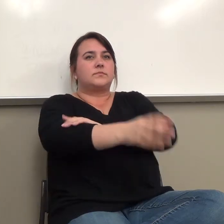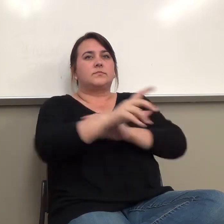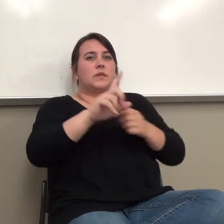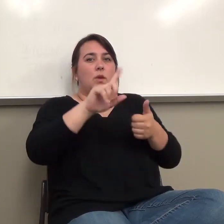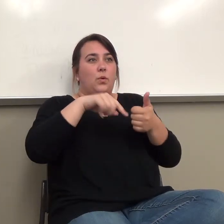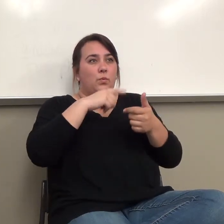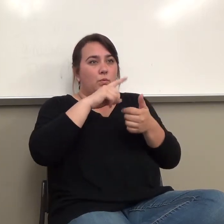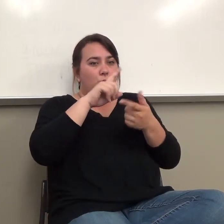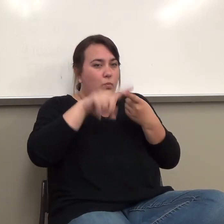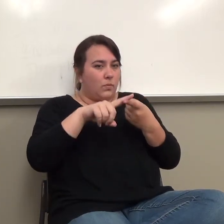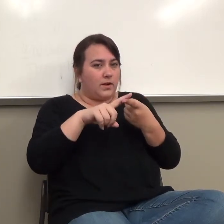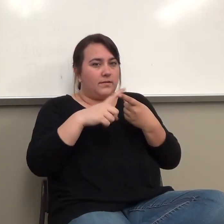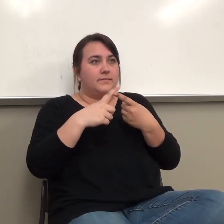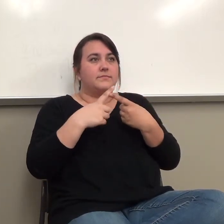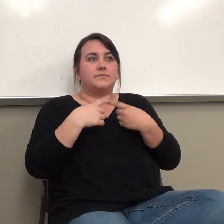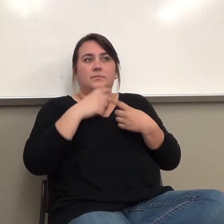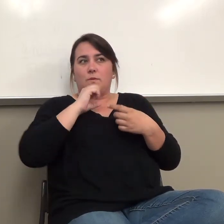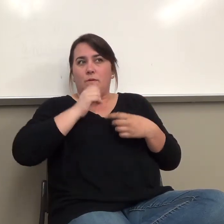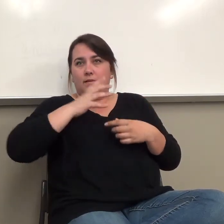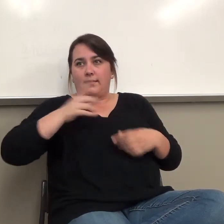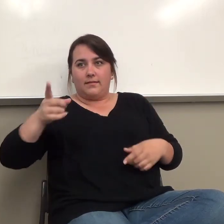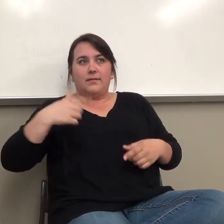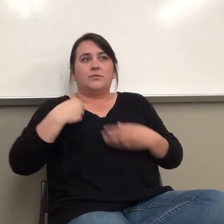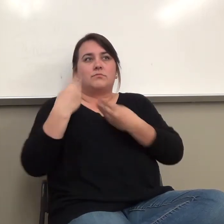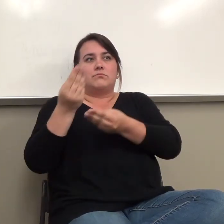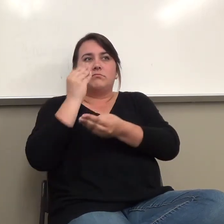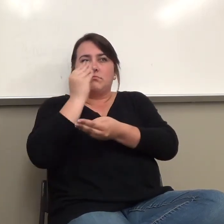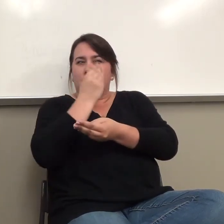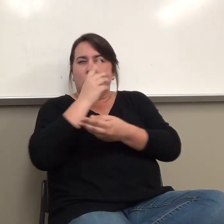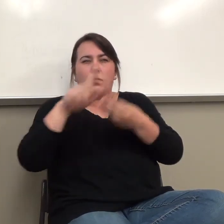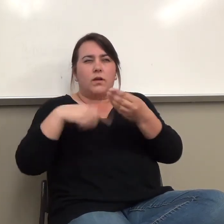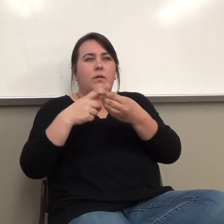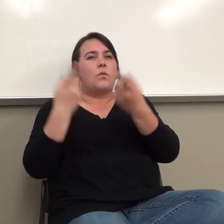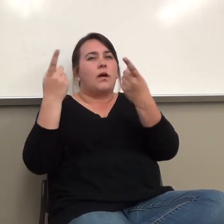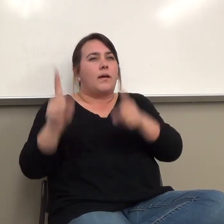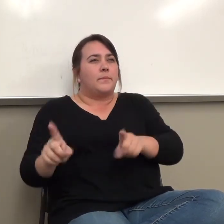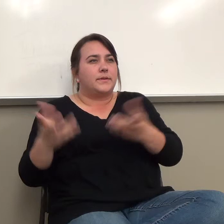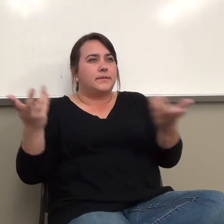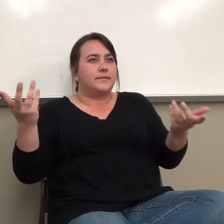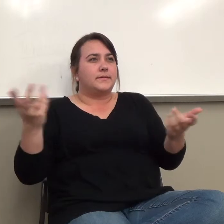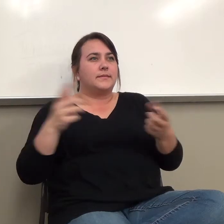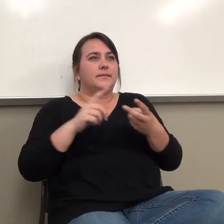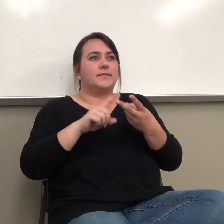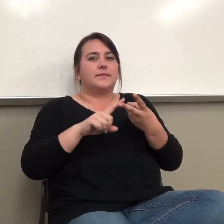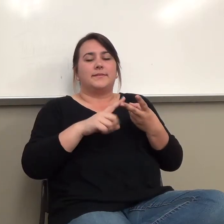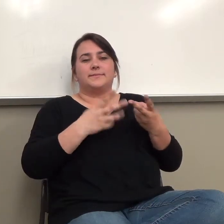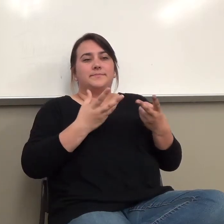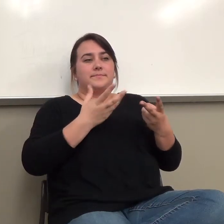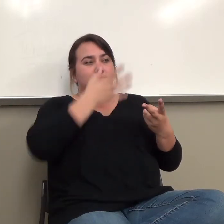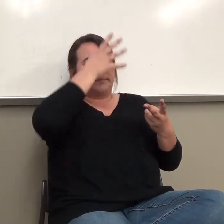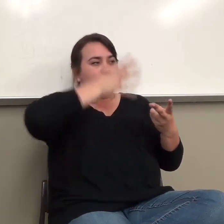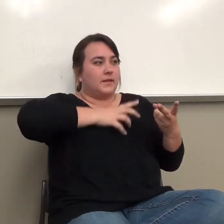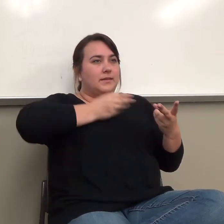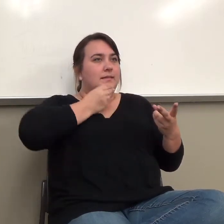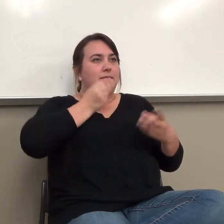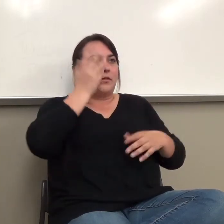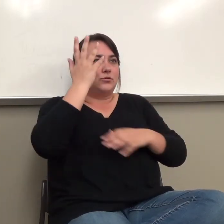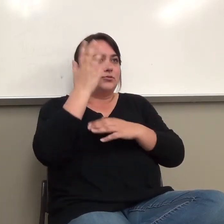lady the red roses, a narrative of when and why you gave this person your money, and